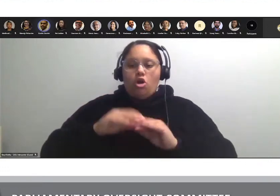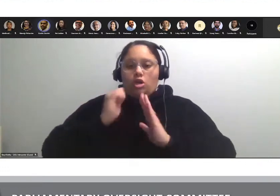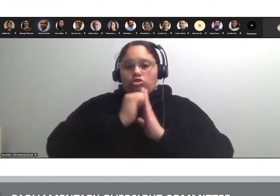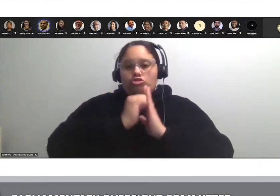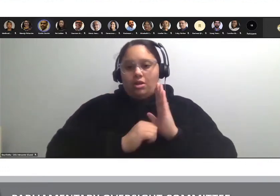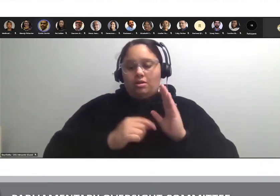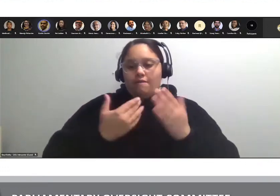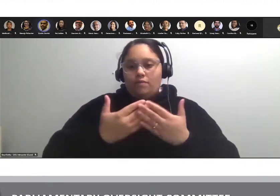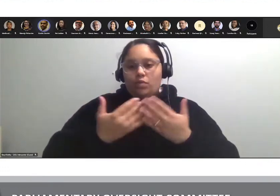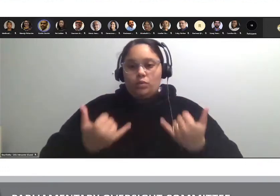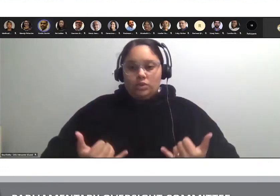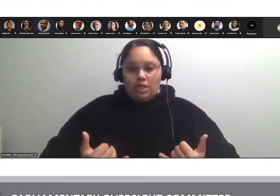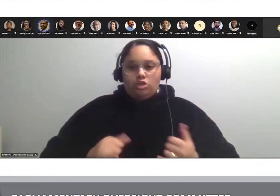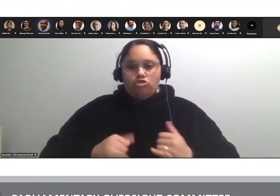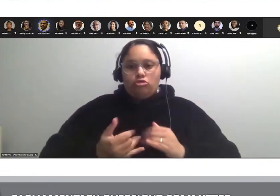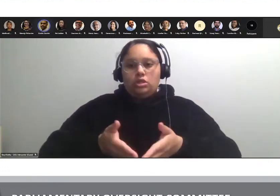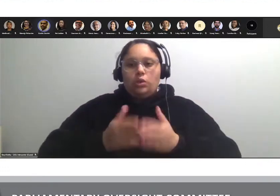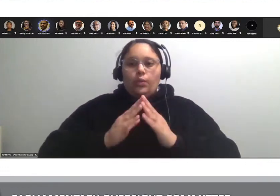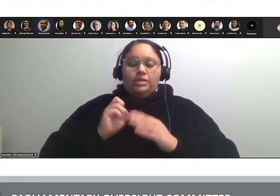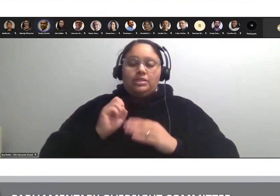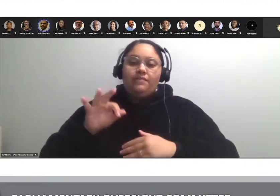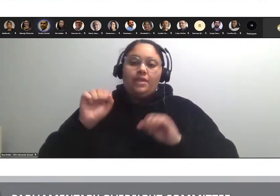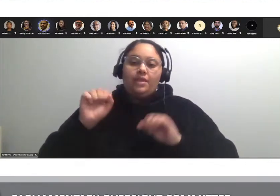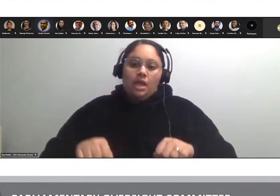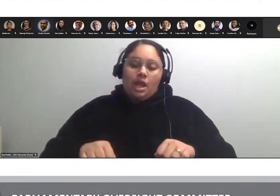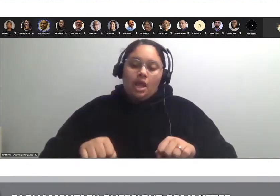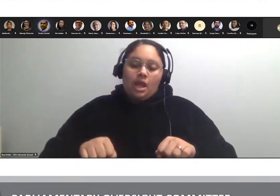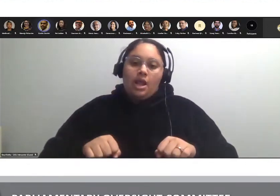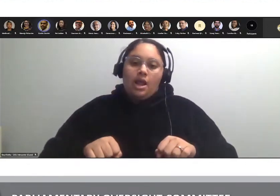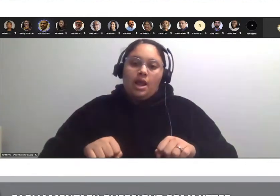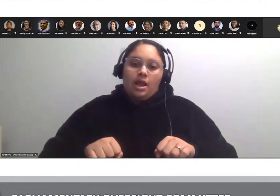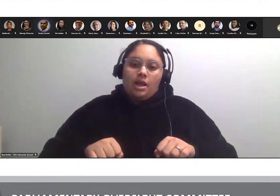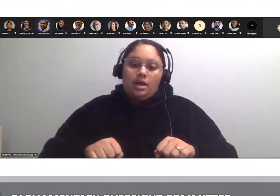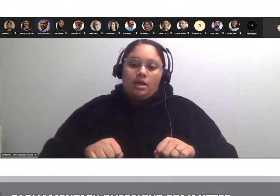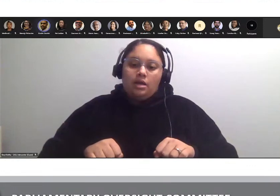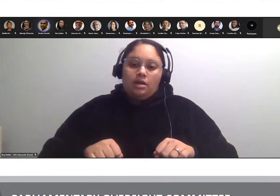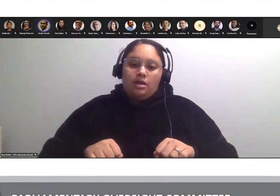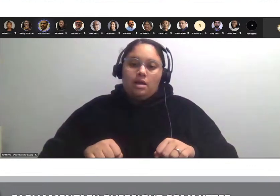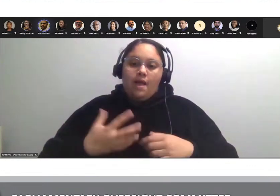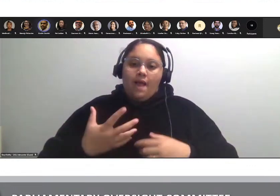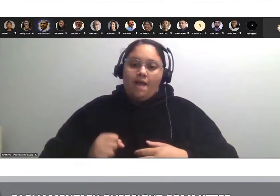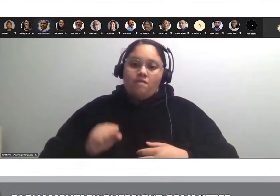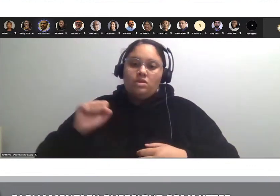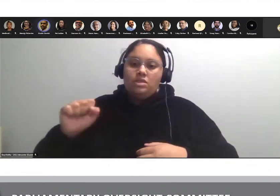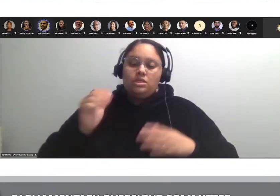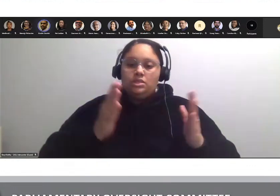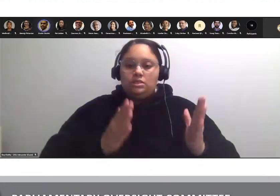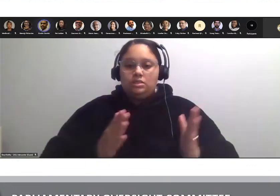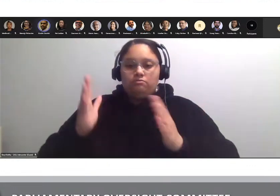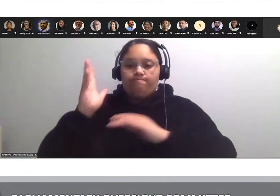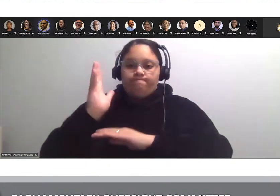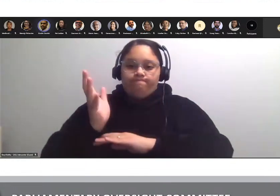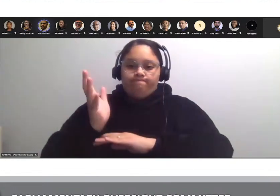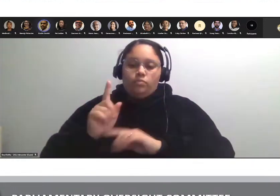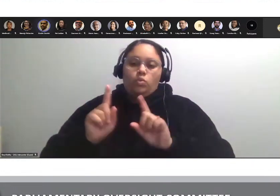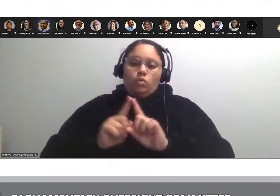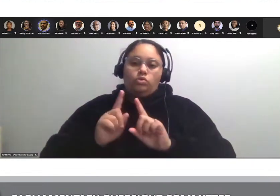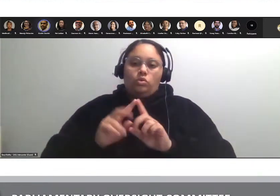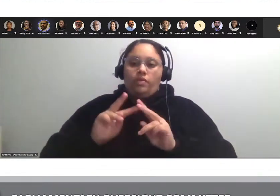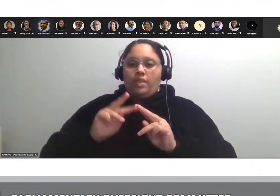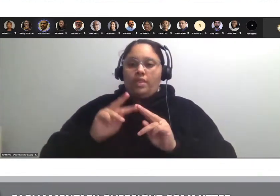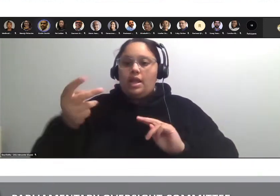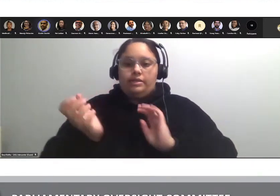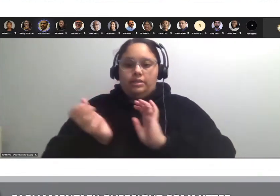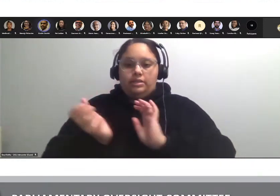Chair. Just to request if he can just have his session at the